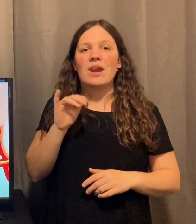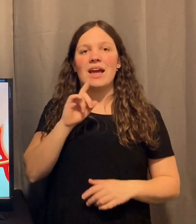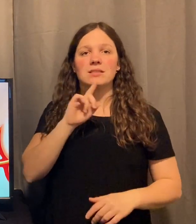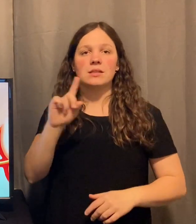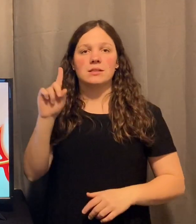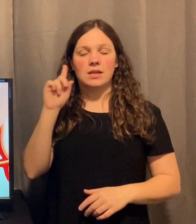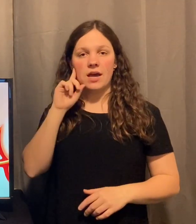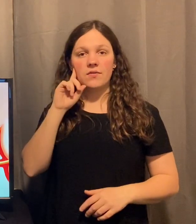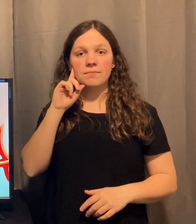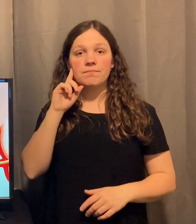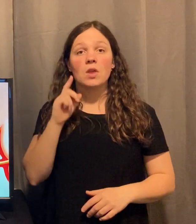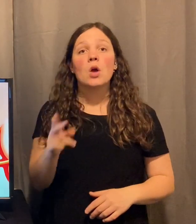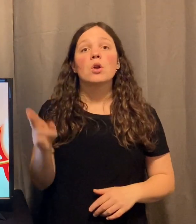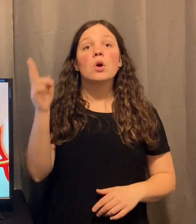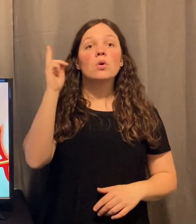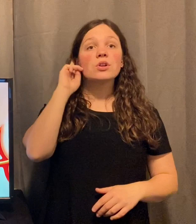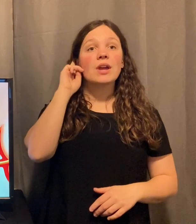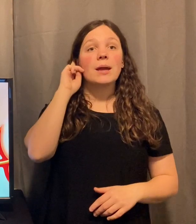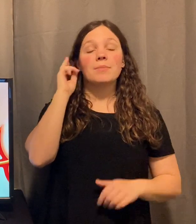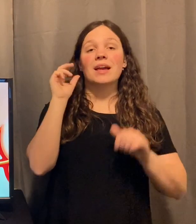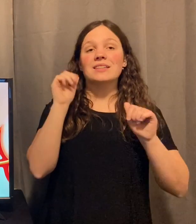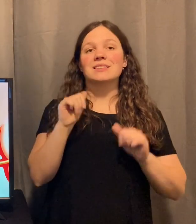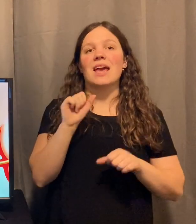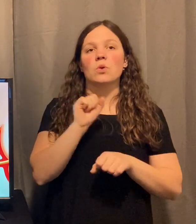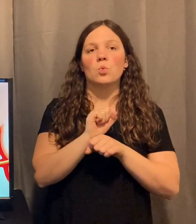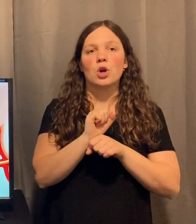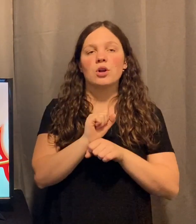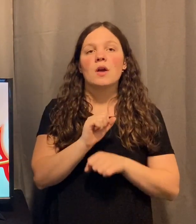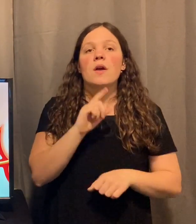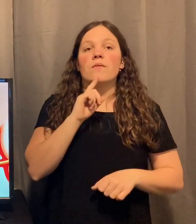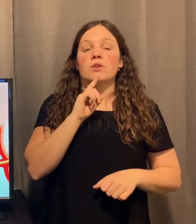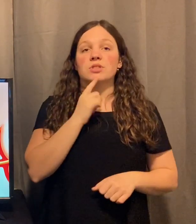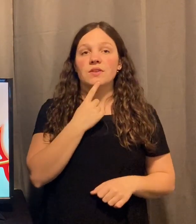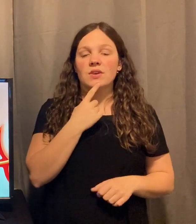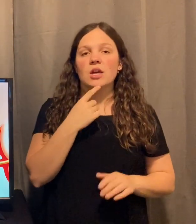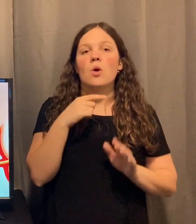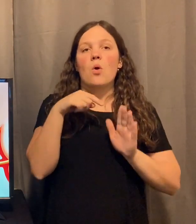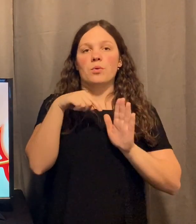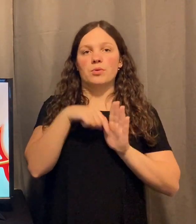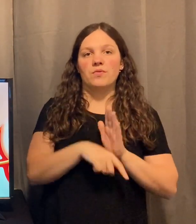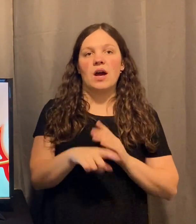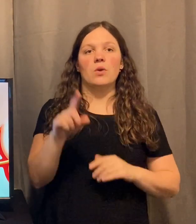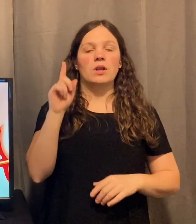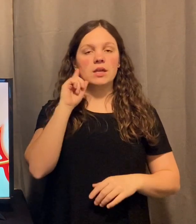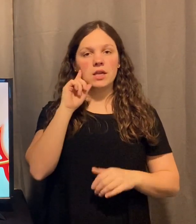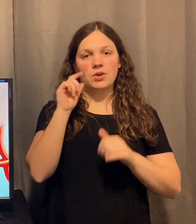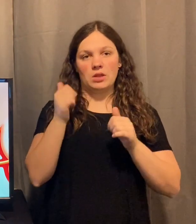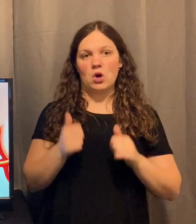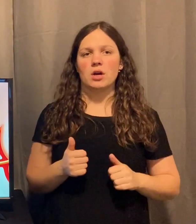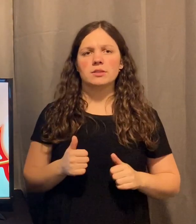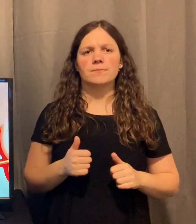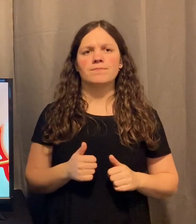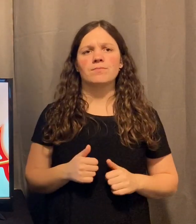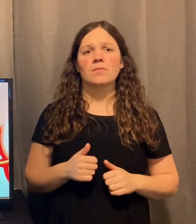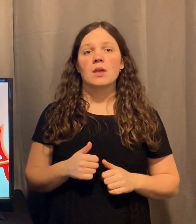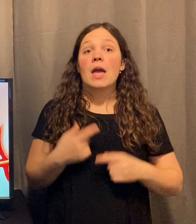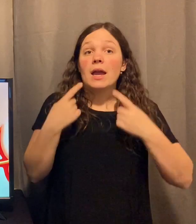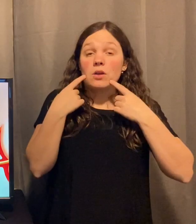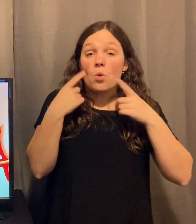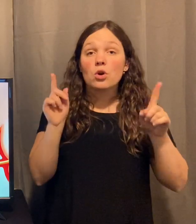as deaf. Cochlear implants can work for severe or profound hearing loss. In